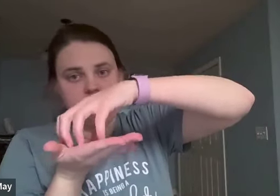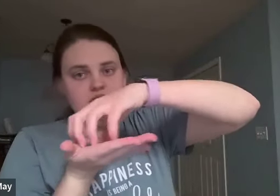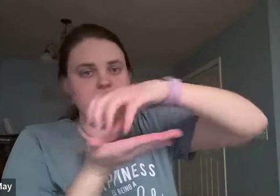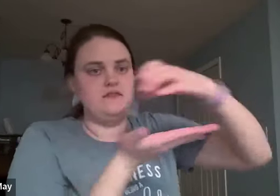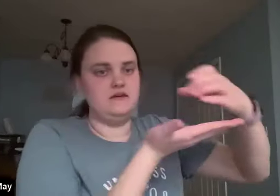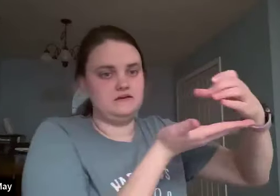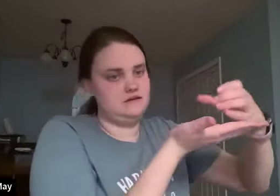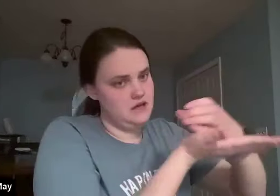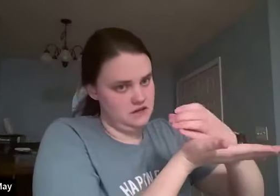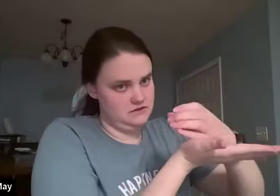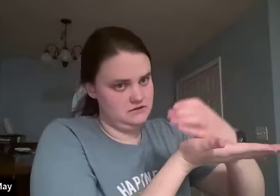And then the cake.